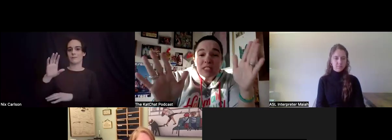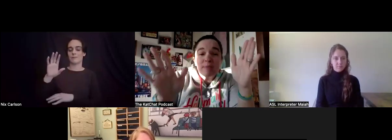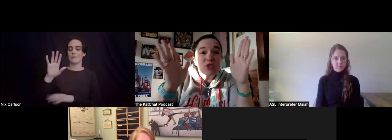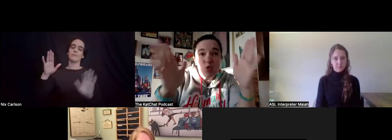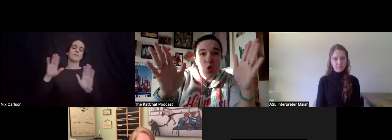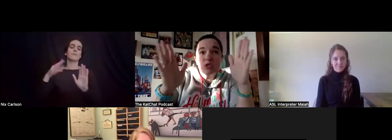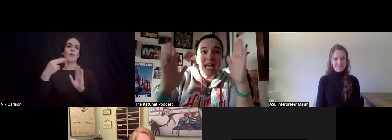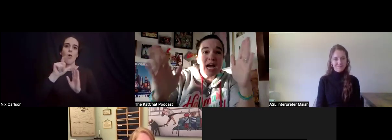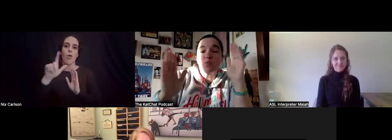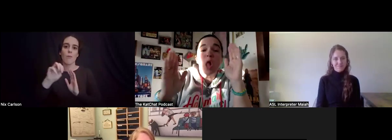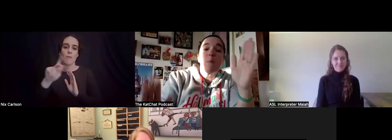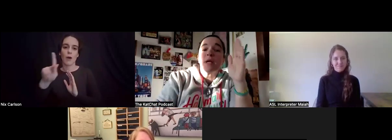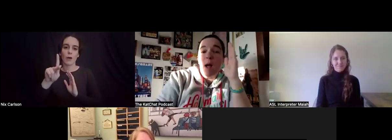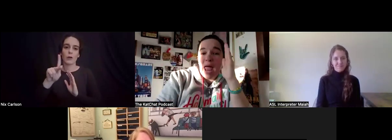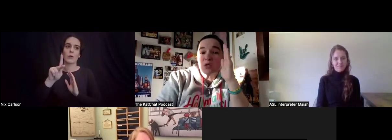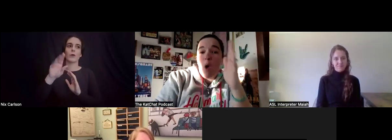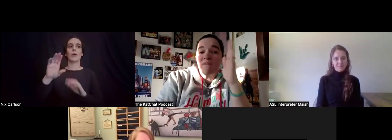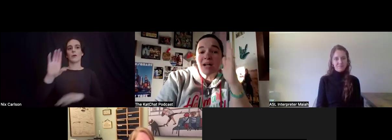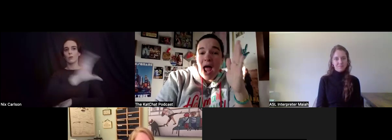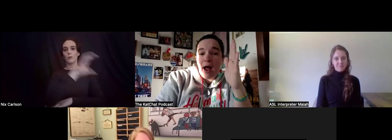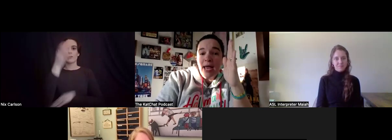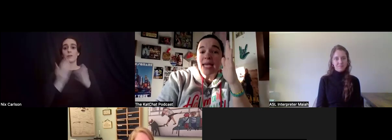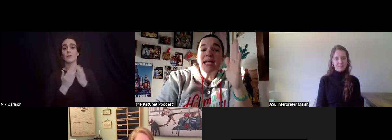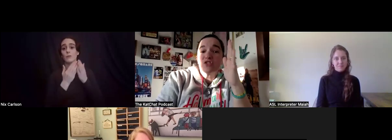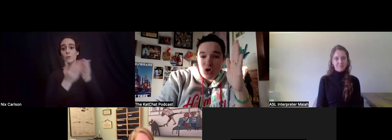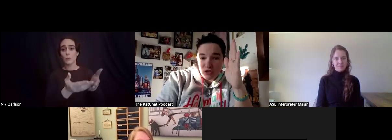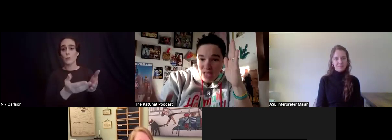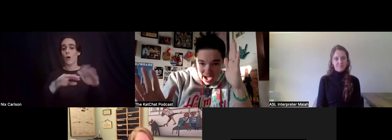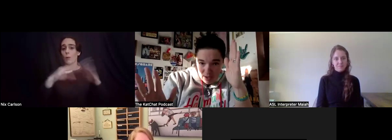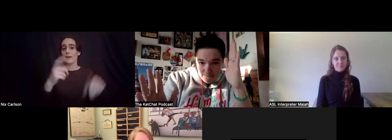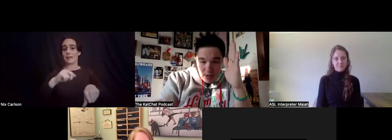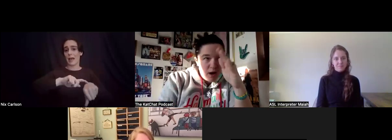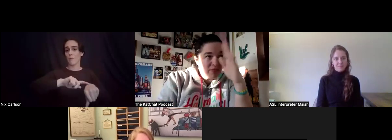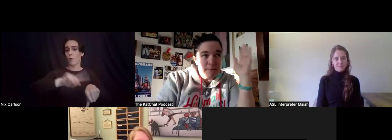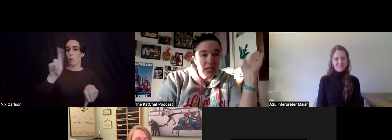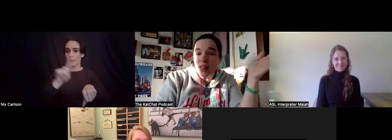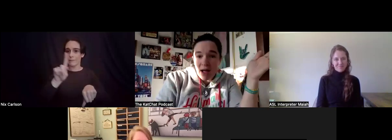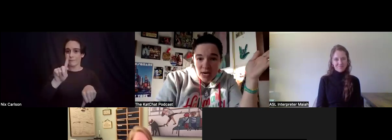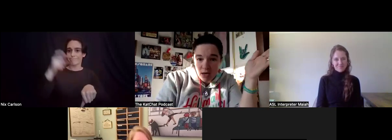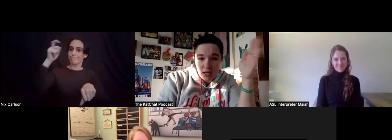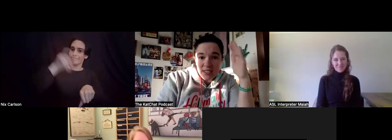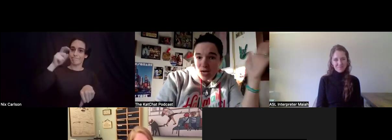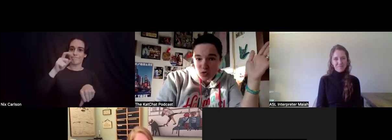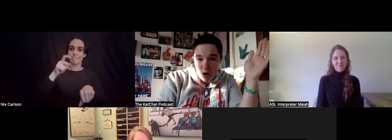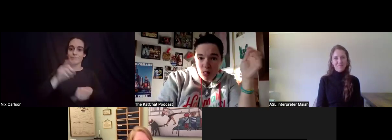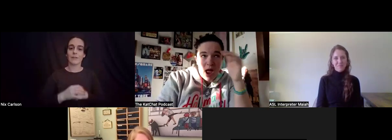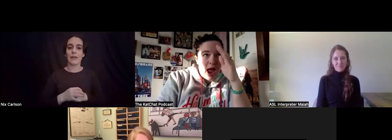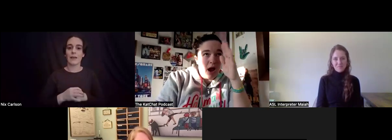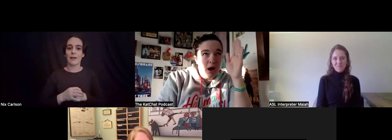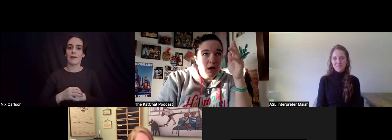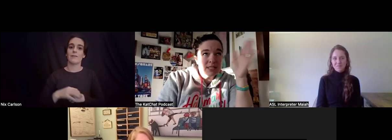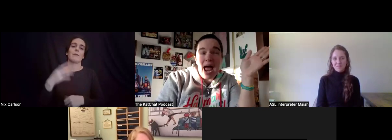Hallmark Christmas Cruise ticket will open up at 12 o'clock Eastern Time. That means 11